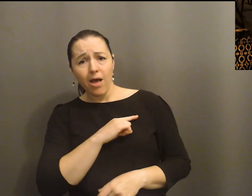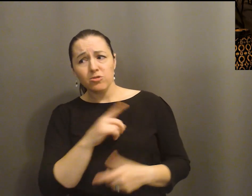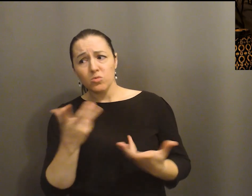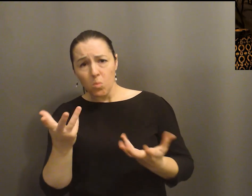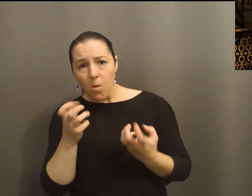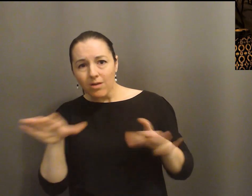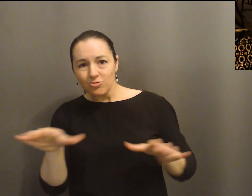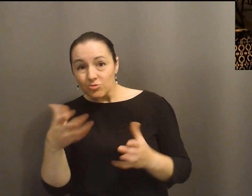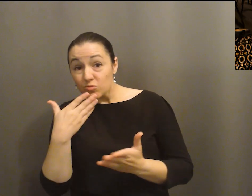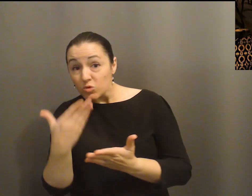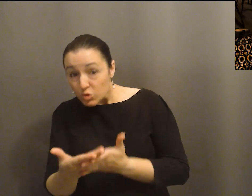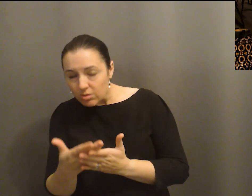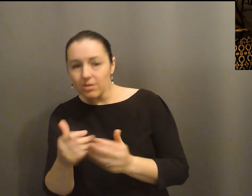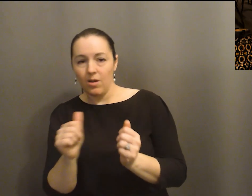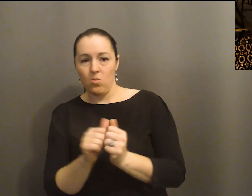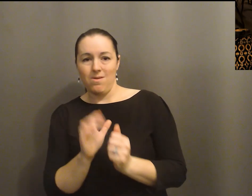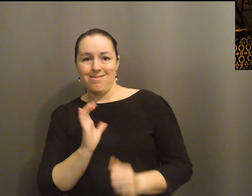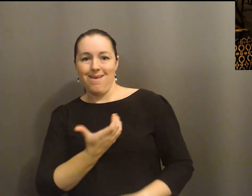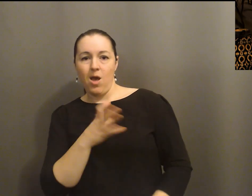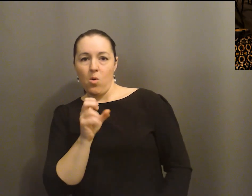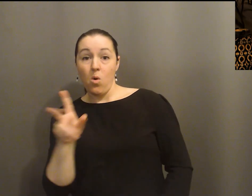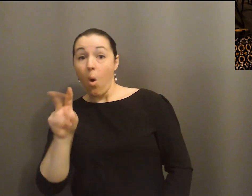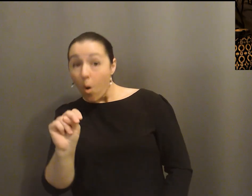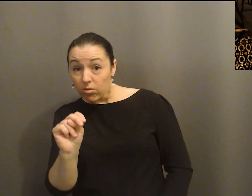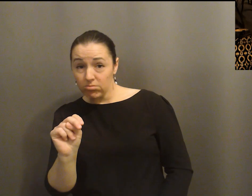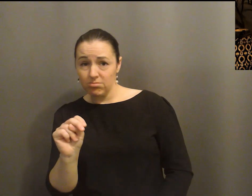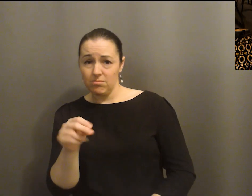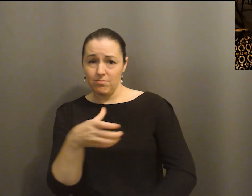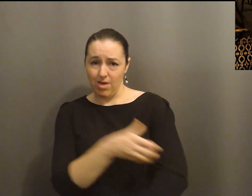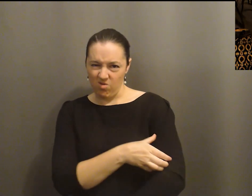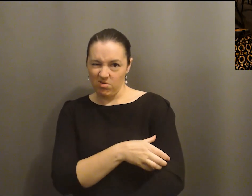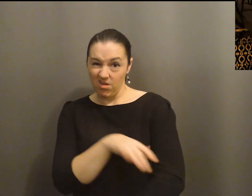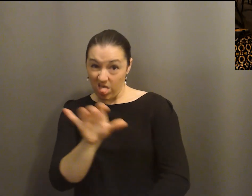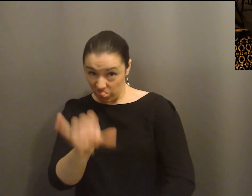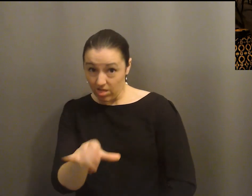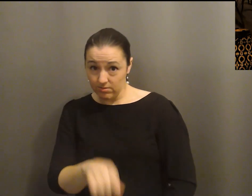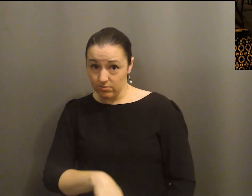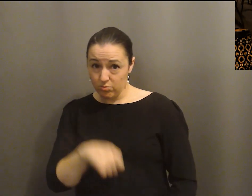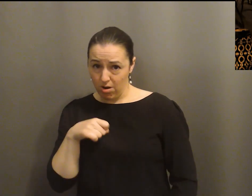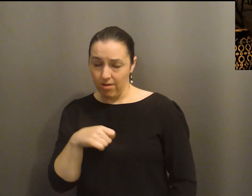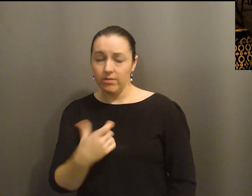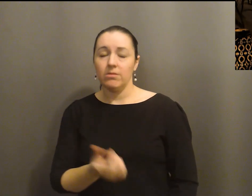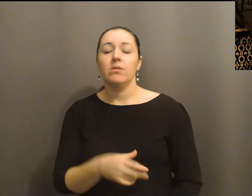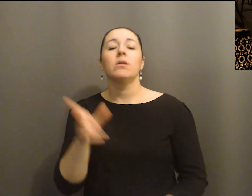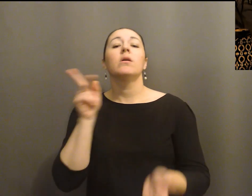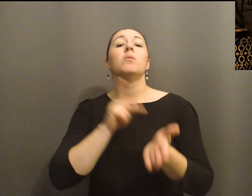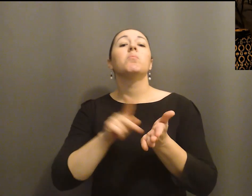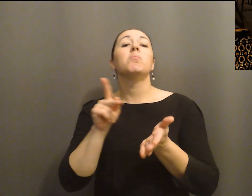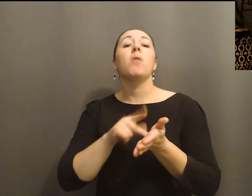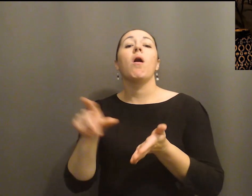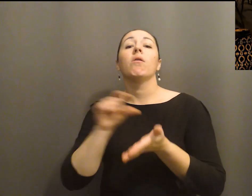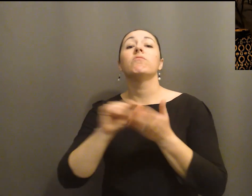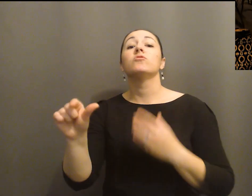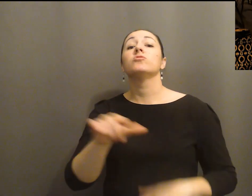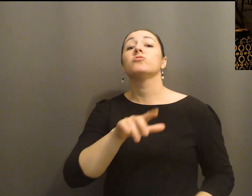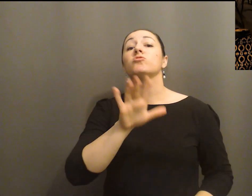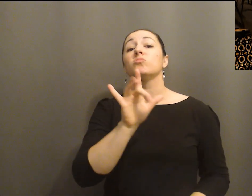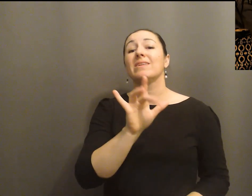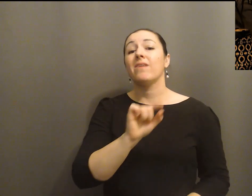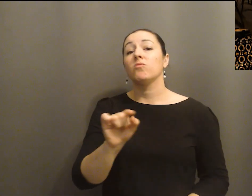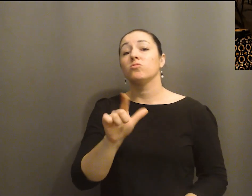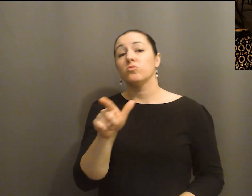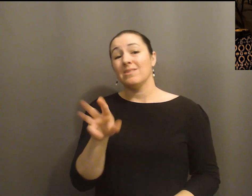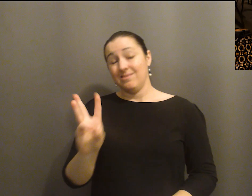things In our own power And that's pride Watch what Paul says In verse 25 Through 26